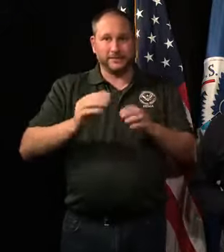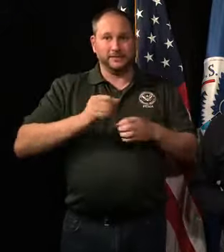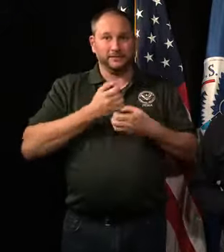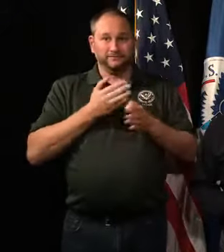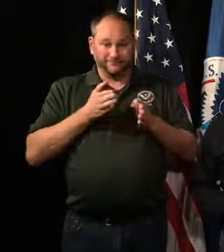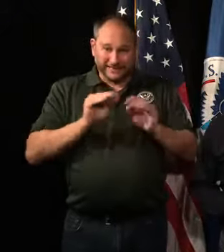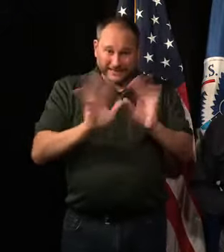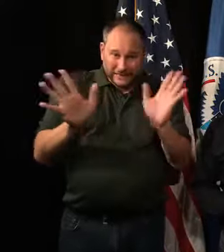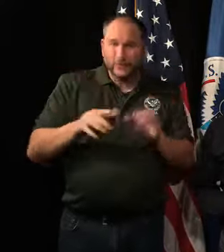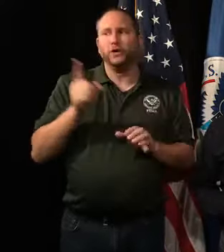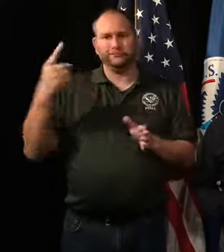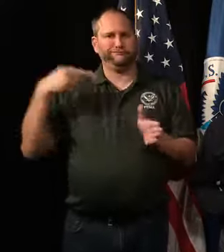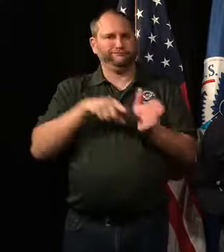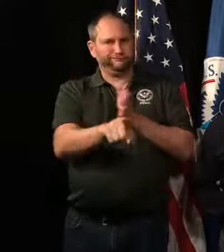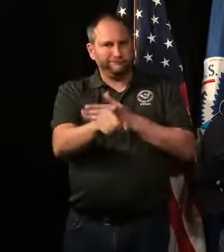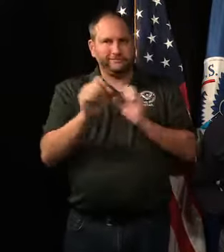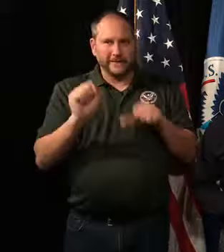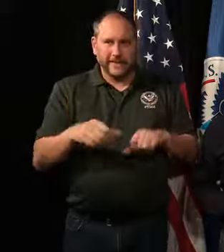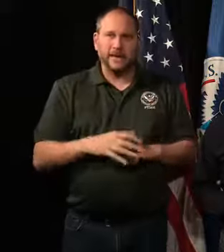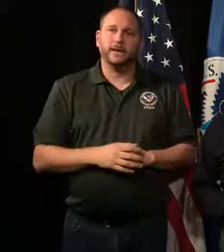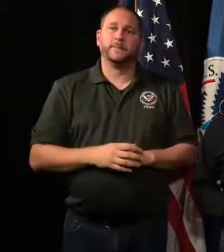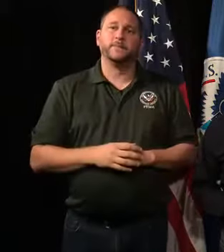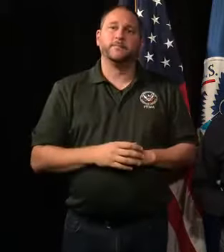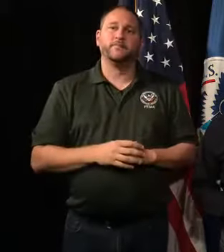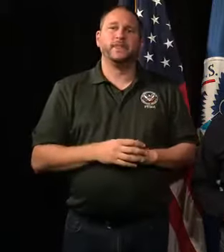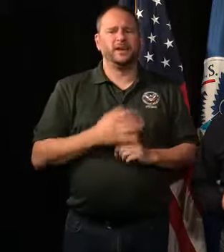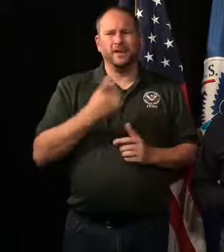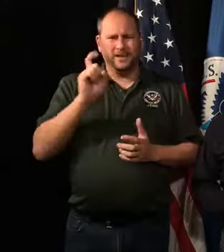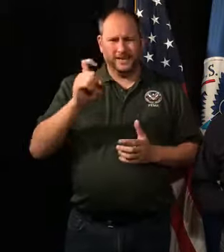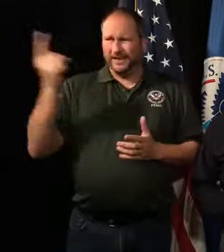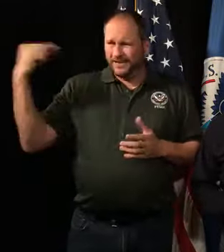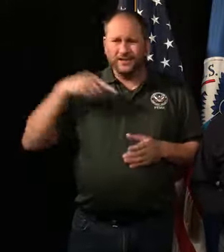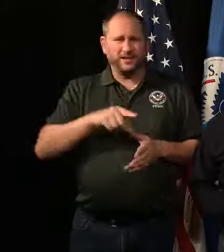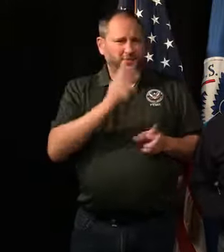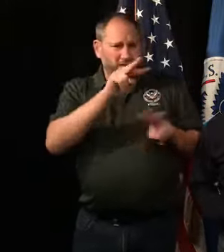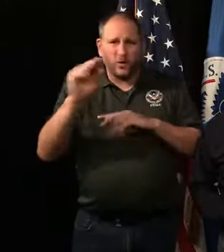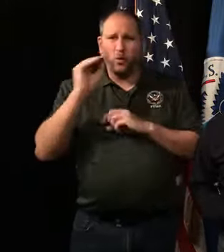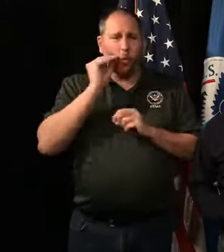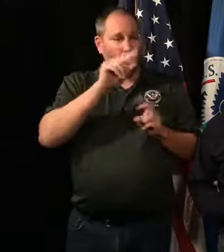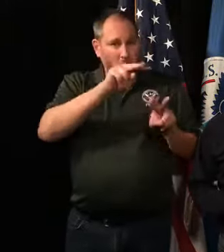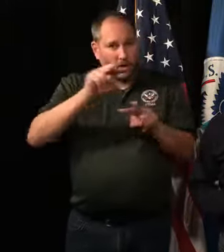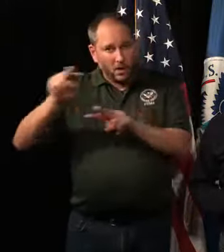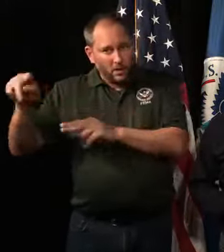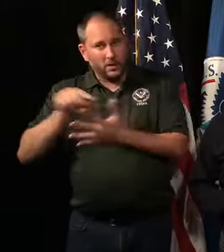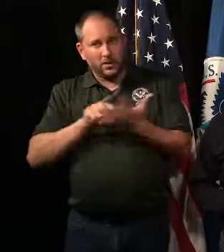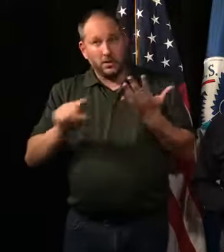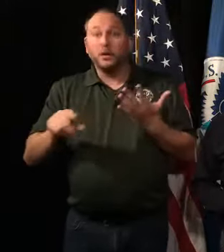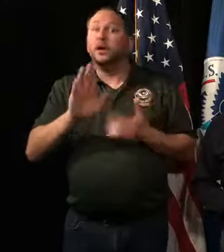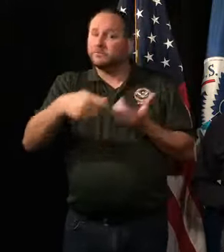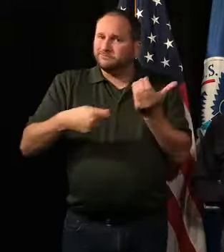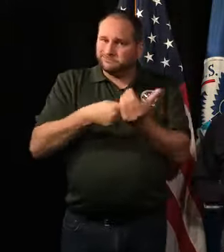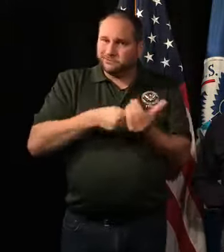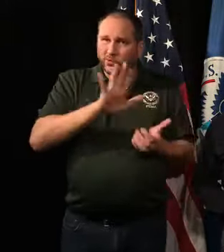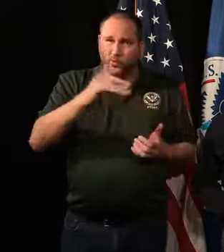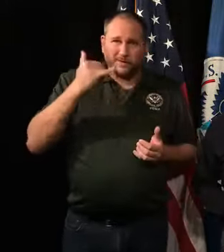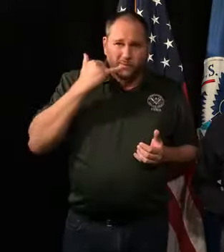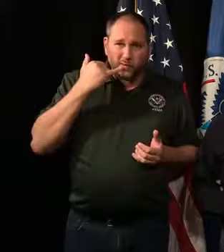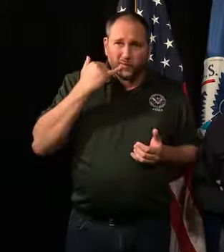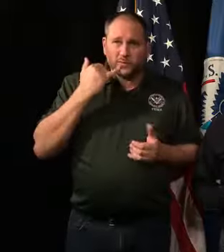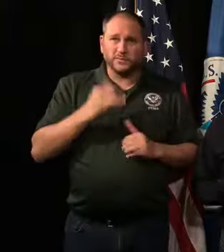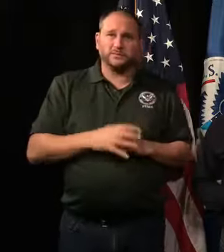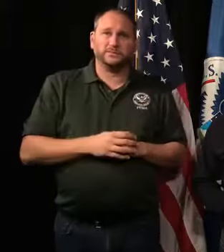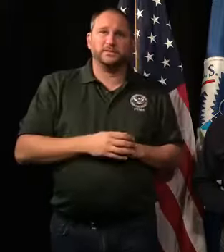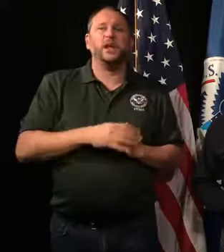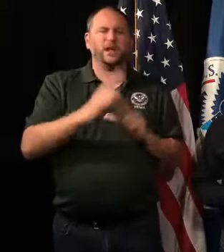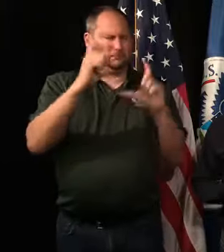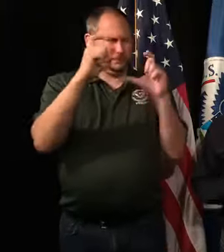some things I need you to do right out of the gate. Once you've been able to charge up your phone, I need you to take pictures. I